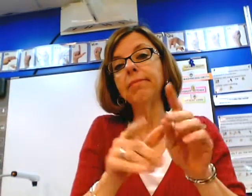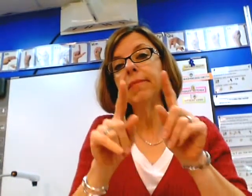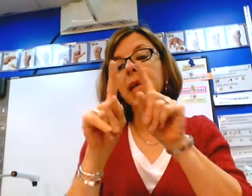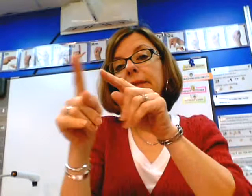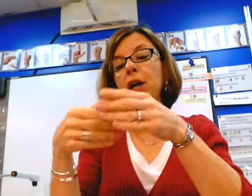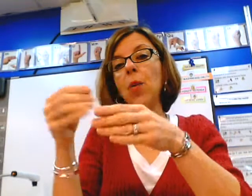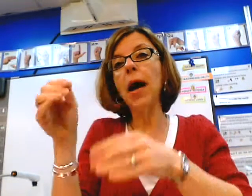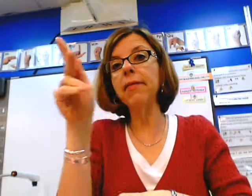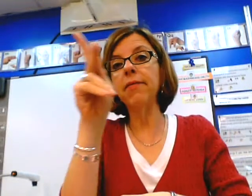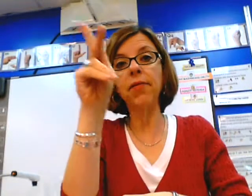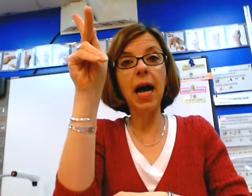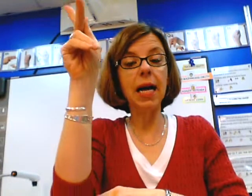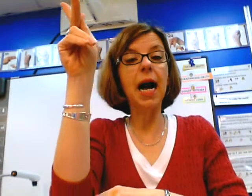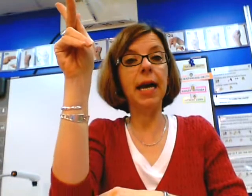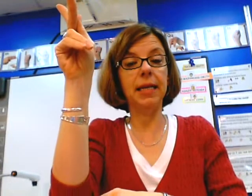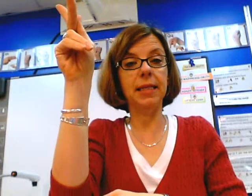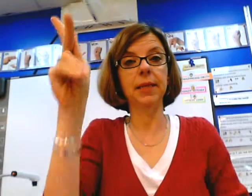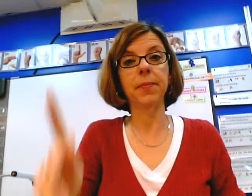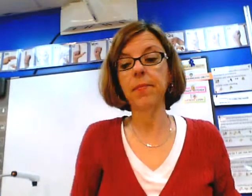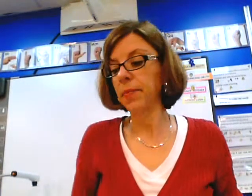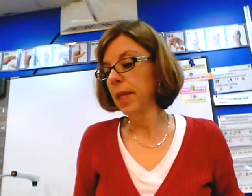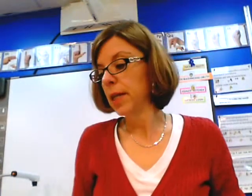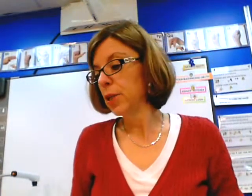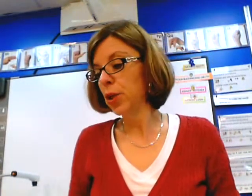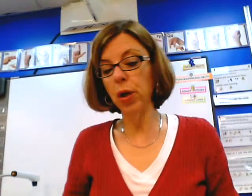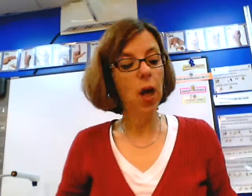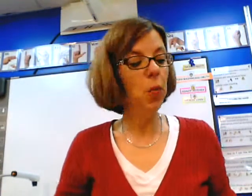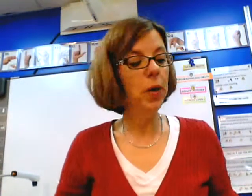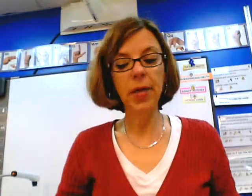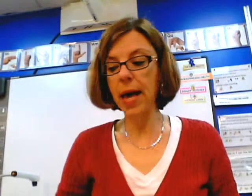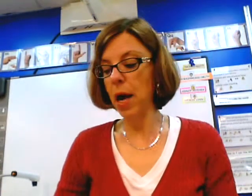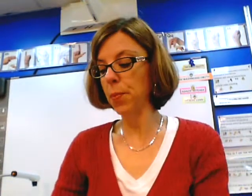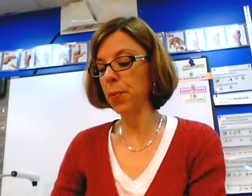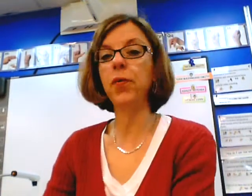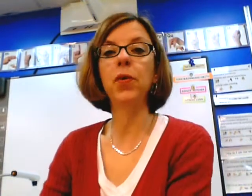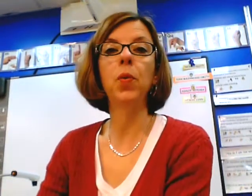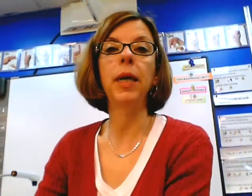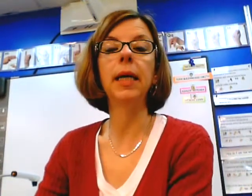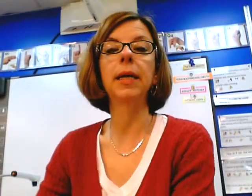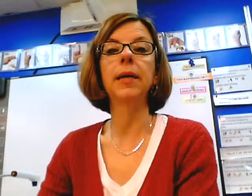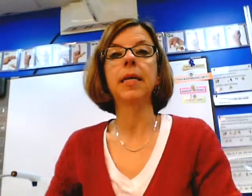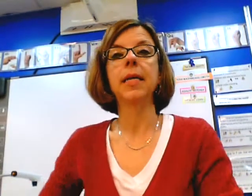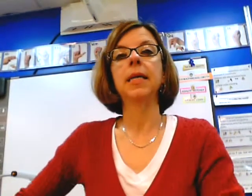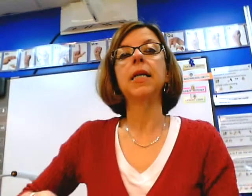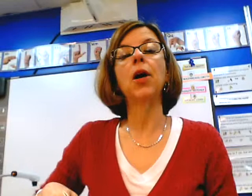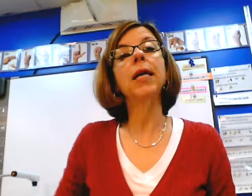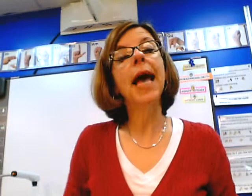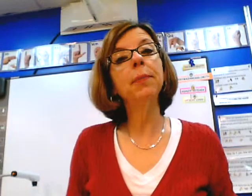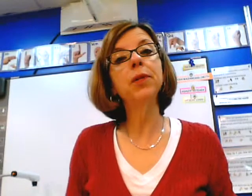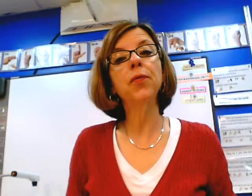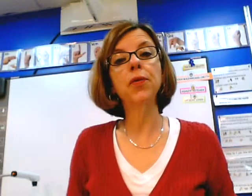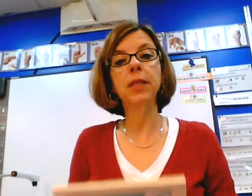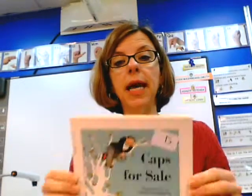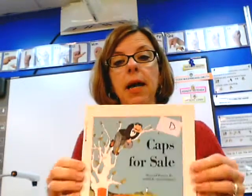socks on and then go out and fly a kite. To go along with that, our book for the week is called Caps